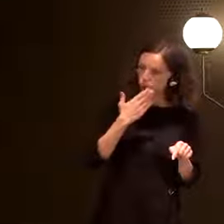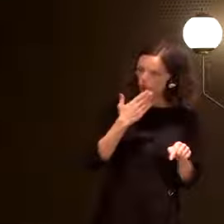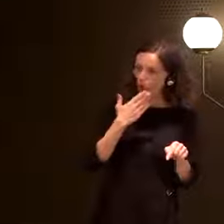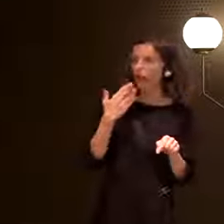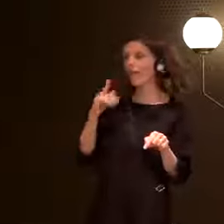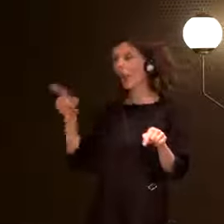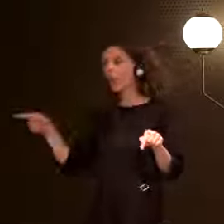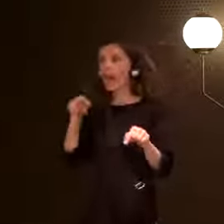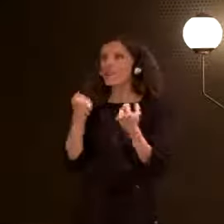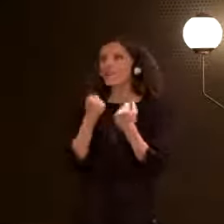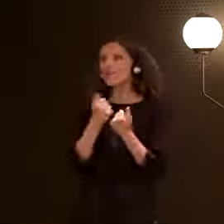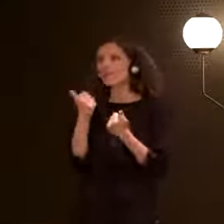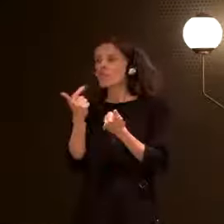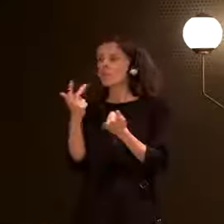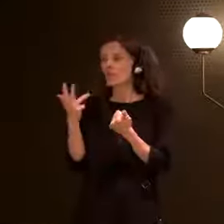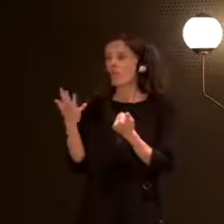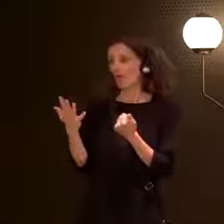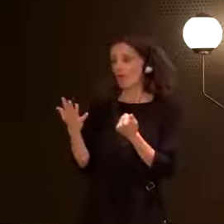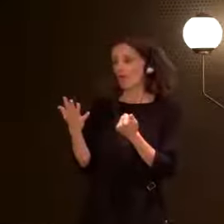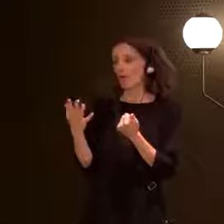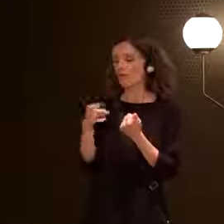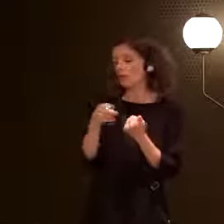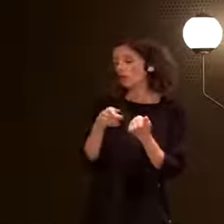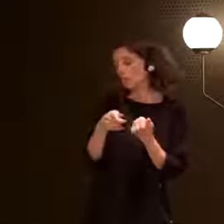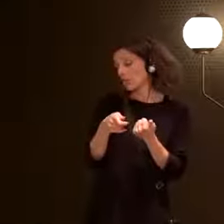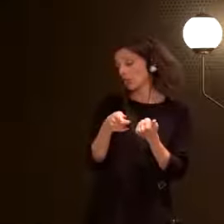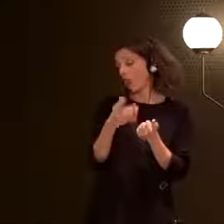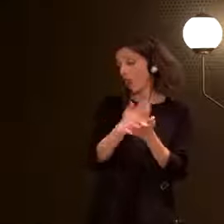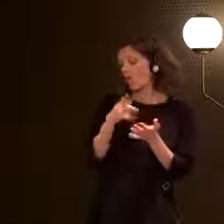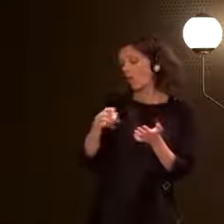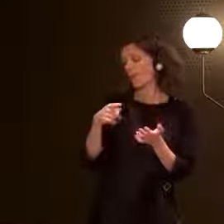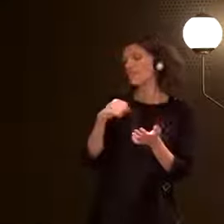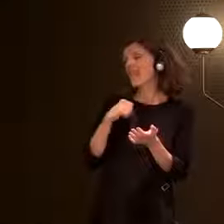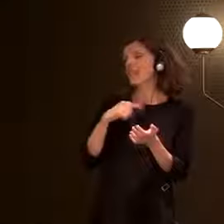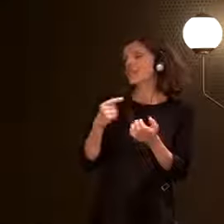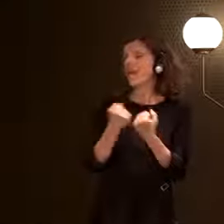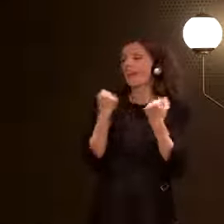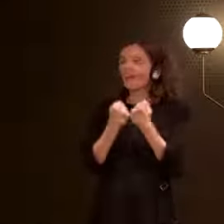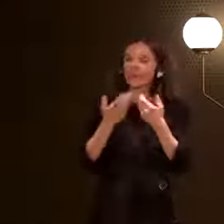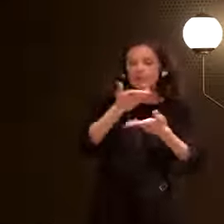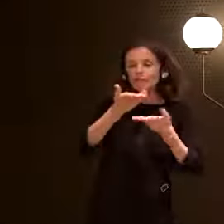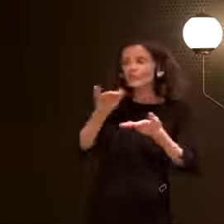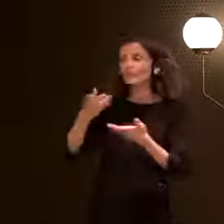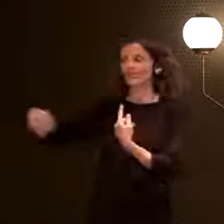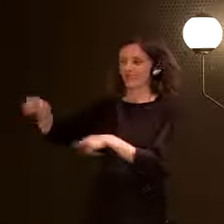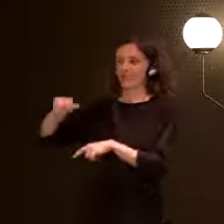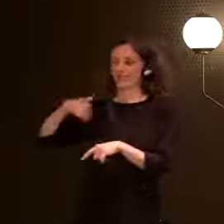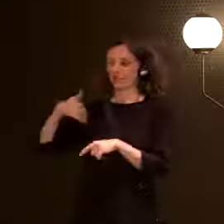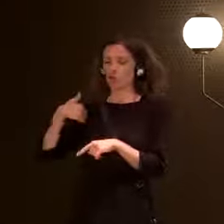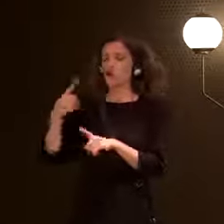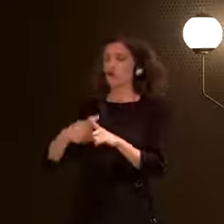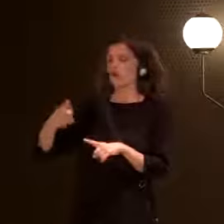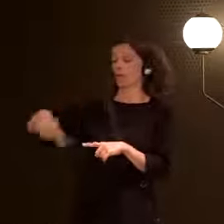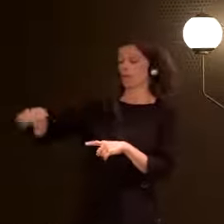this was a fun and interactive activities for students, but also they are learning math through that, and they